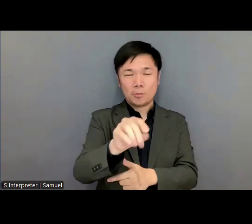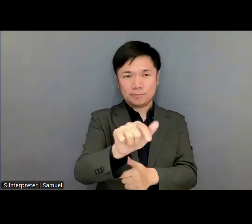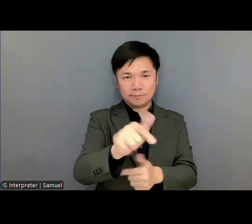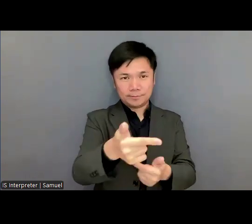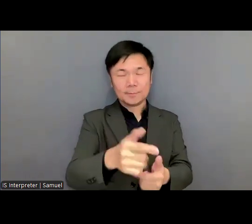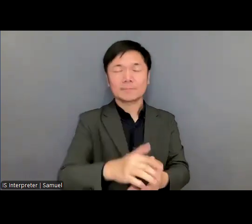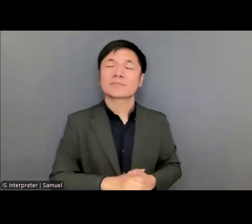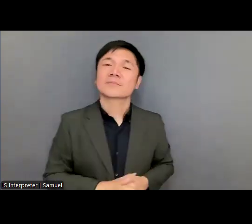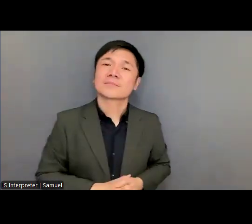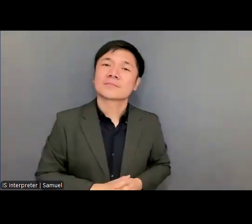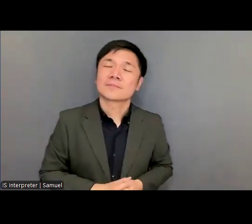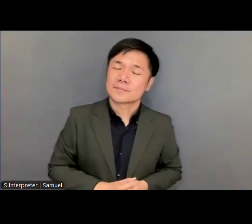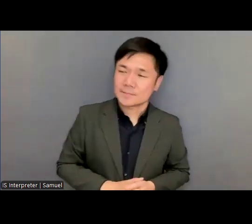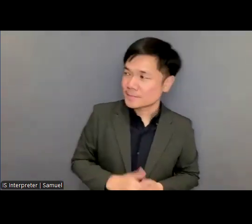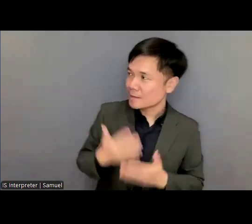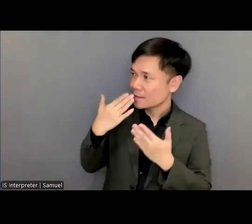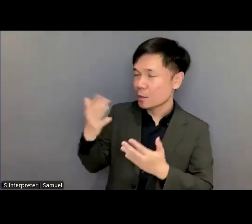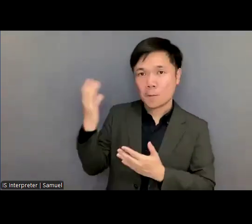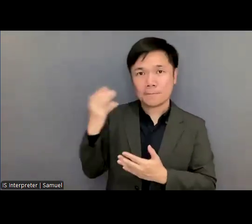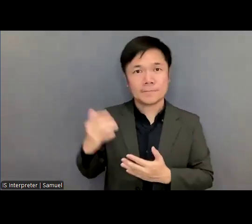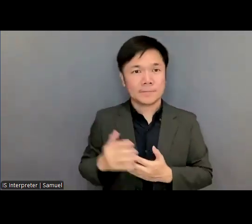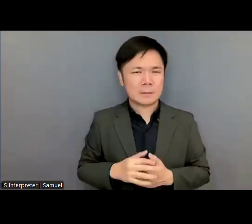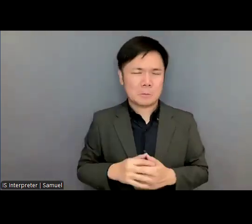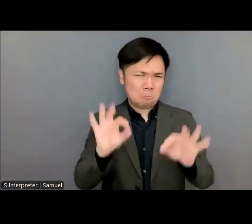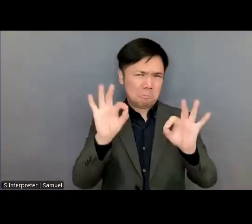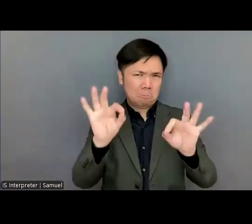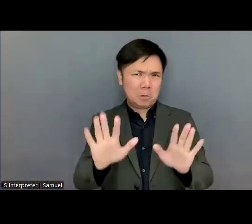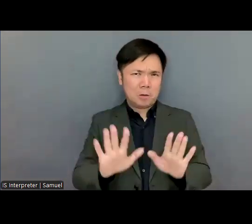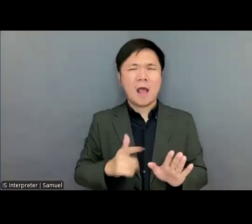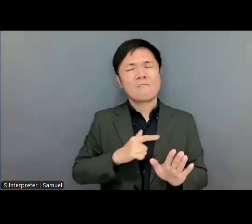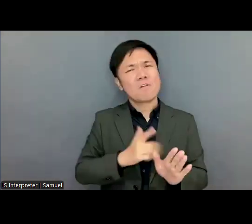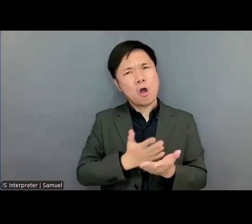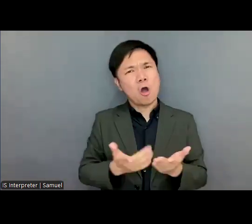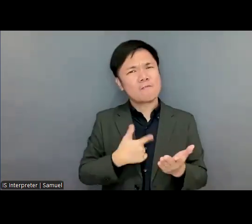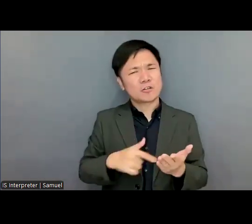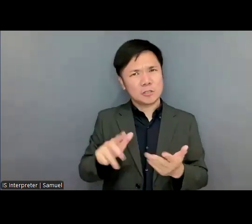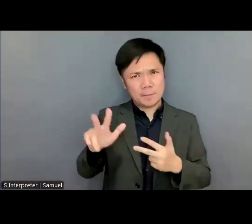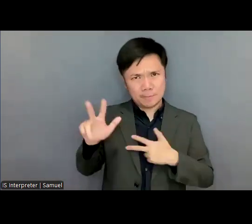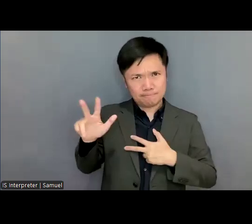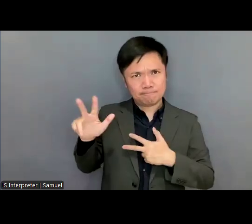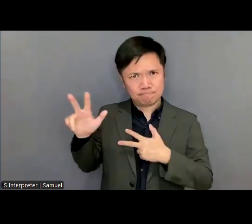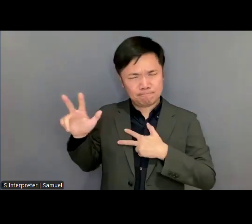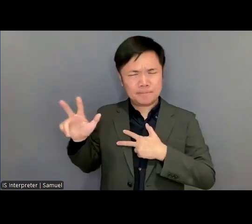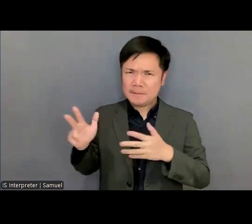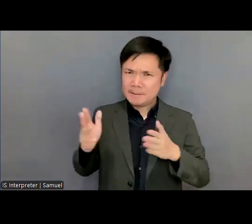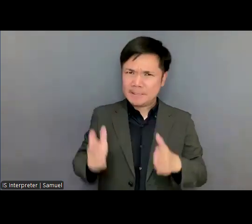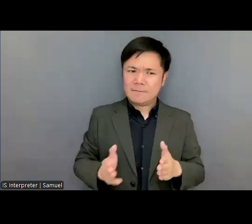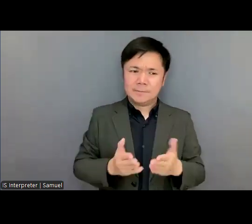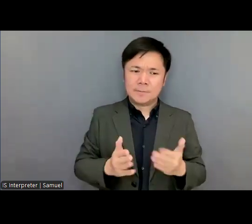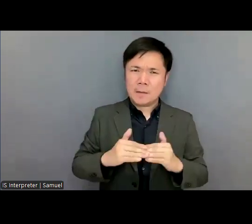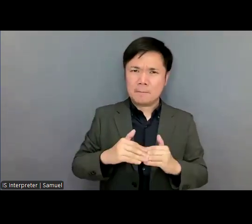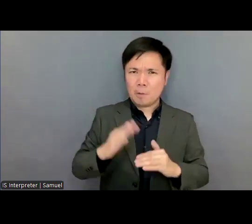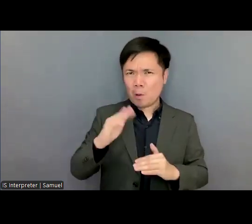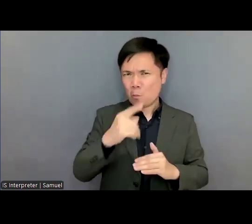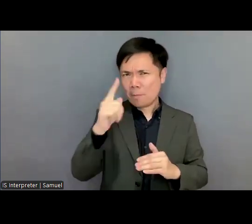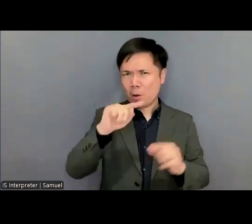Okay, thank you so much, Greta. I know that it's a lot of information about commitments, and maybe we need to have like maybe another webinar,